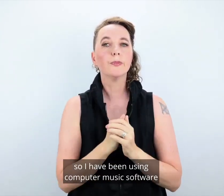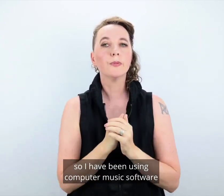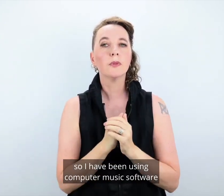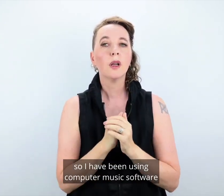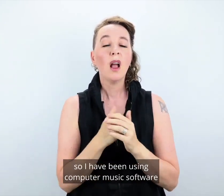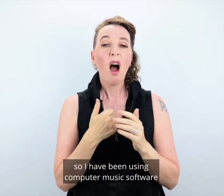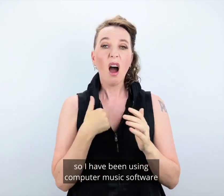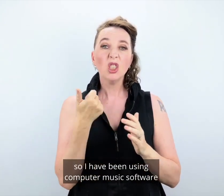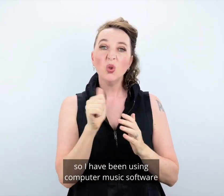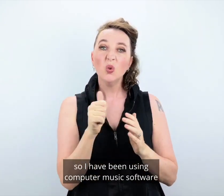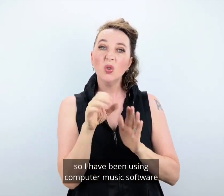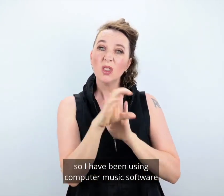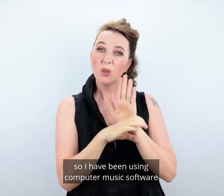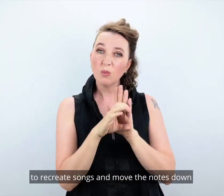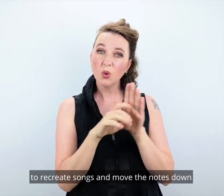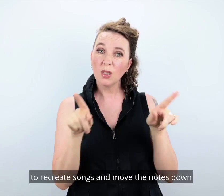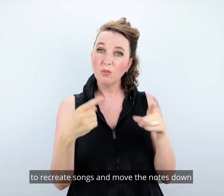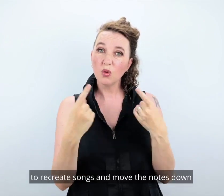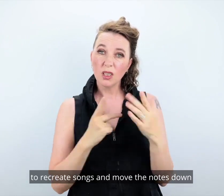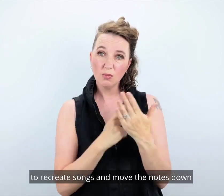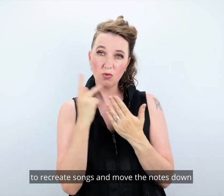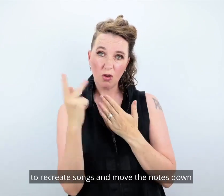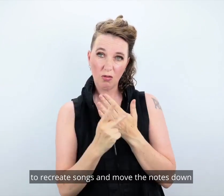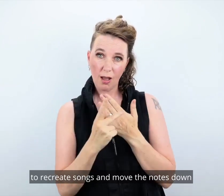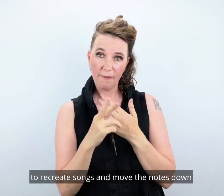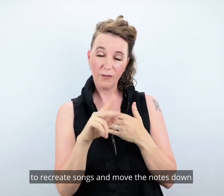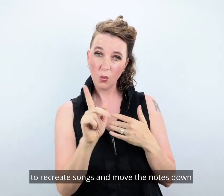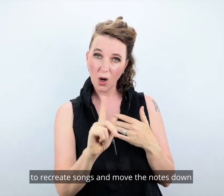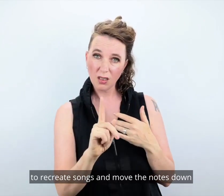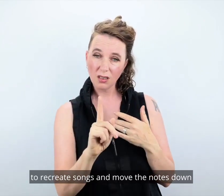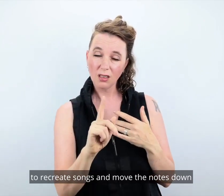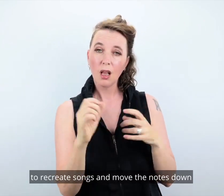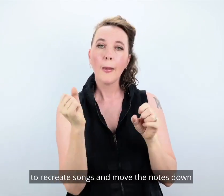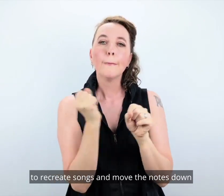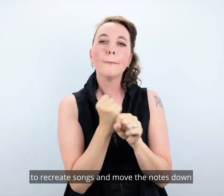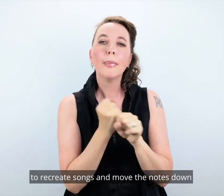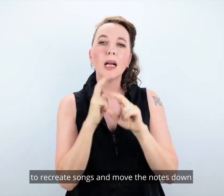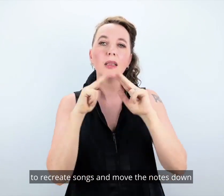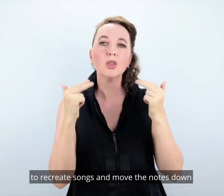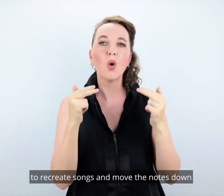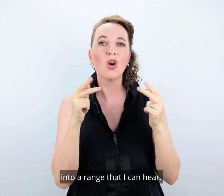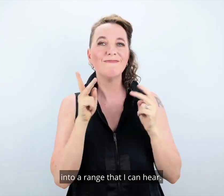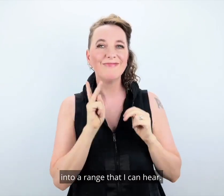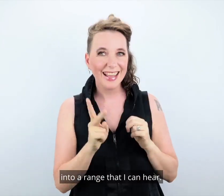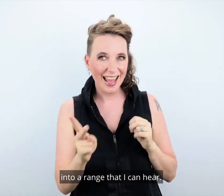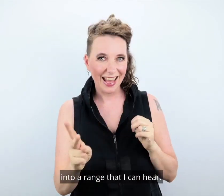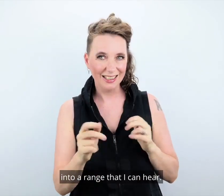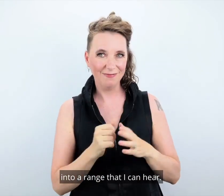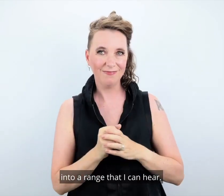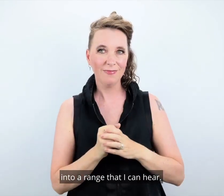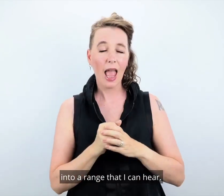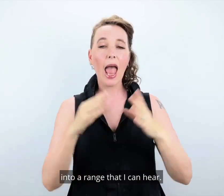been using computer music software to recreate songs and move the notes down into a range that I can hear.